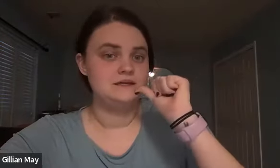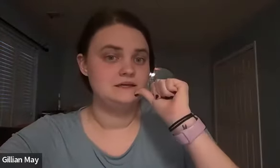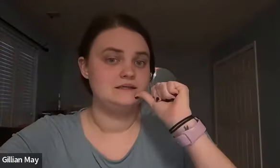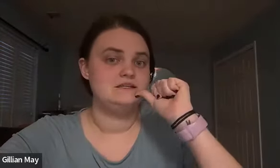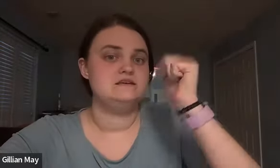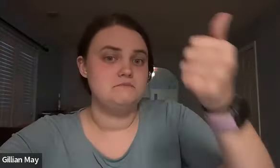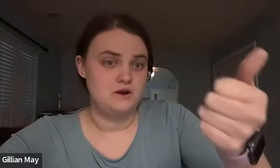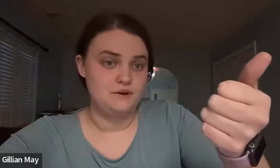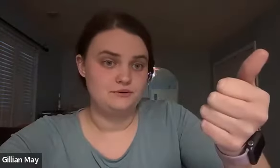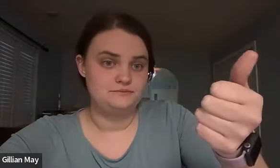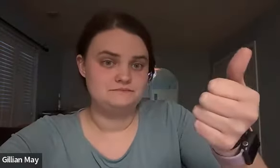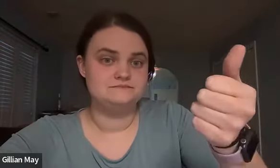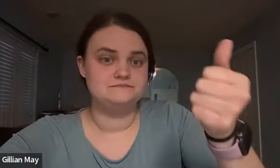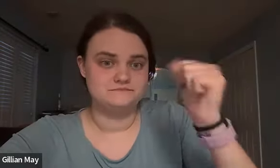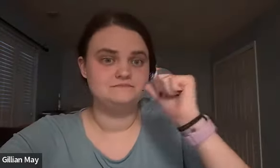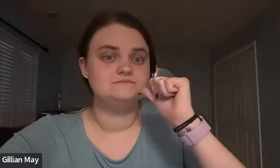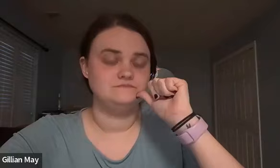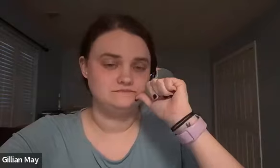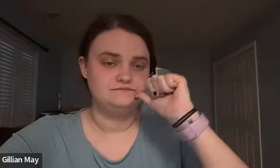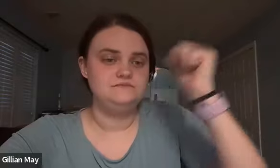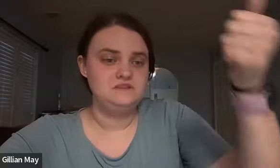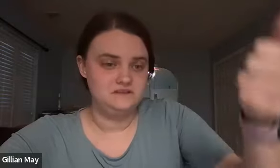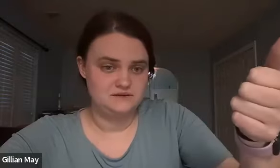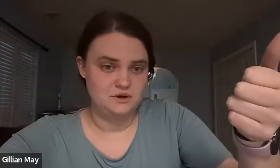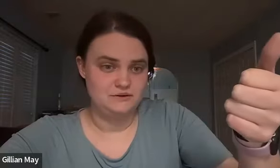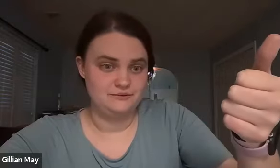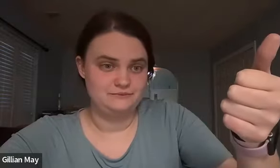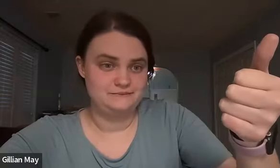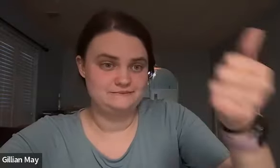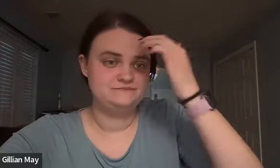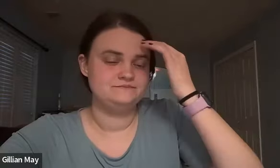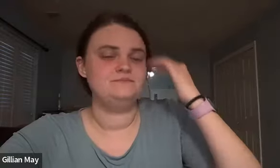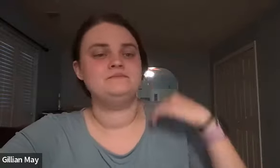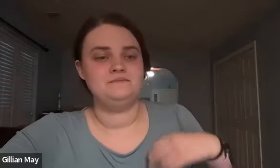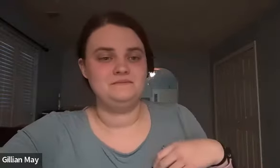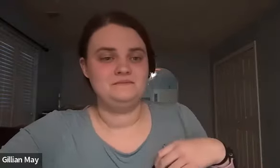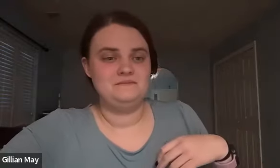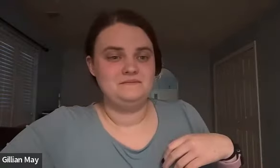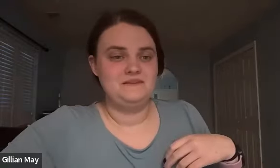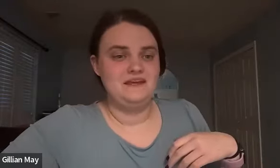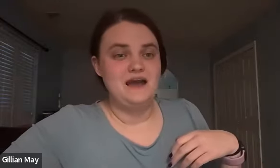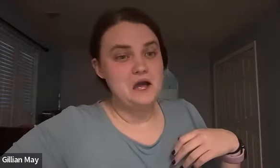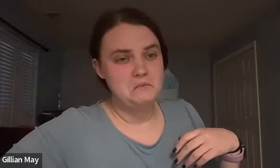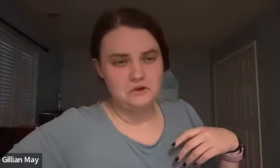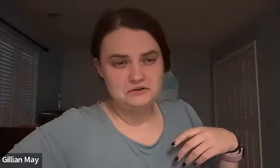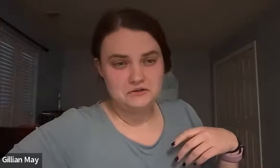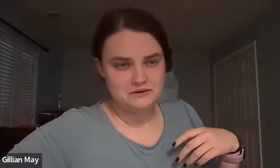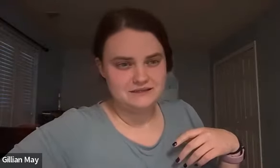Tomorrow. Tomorrow. What you'll notice